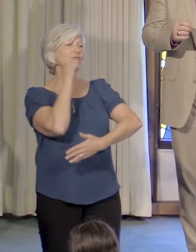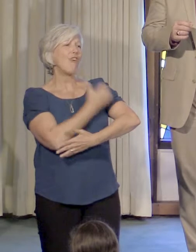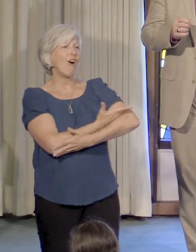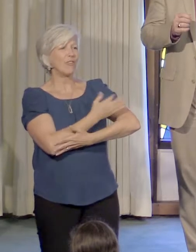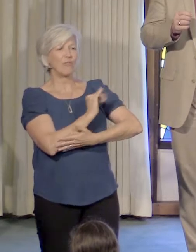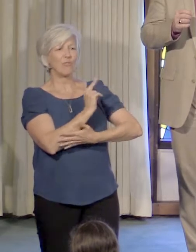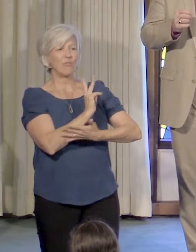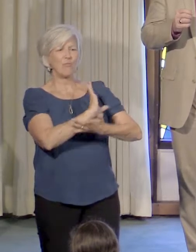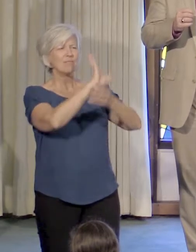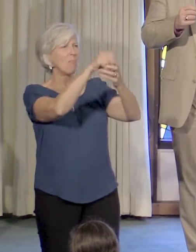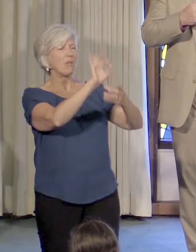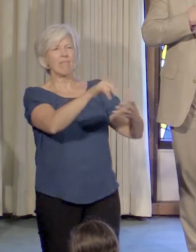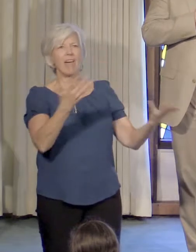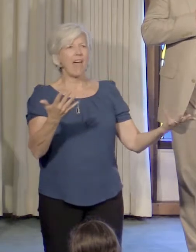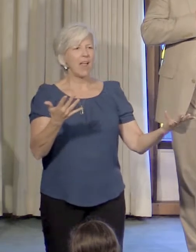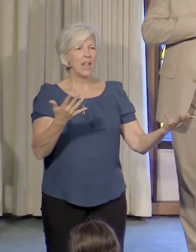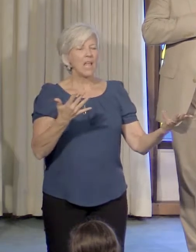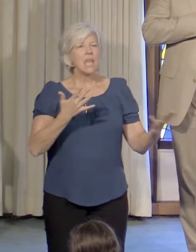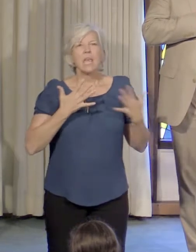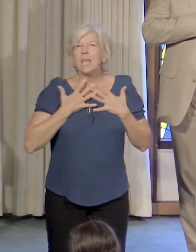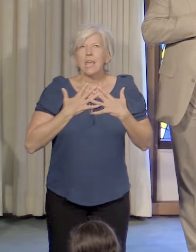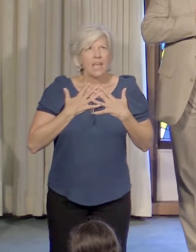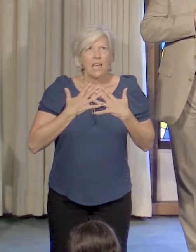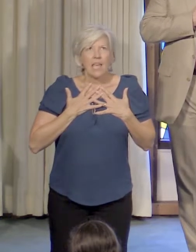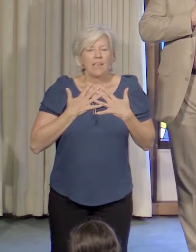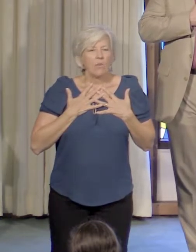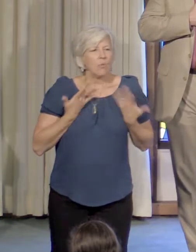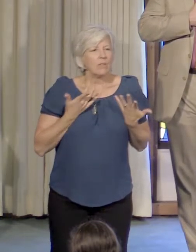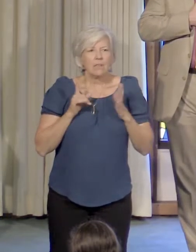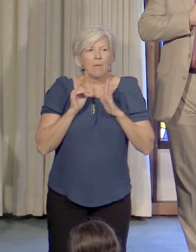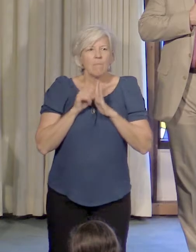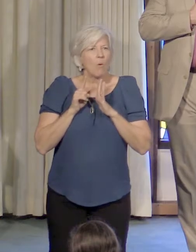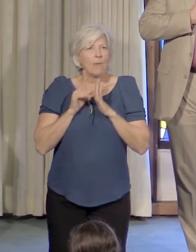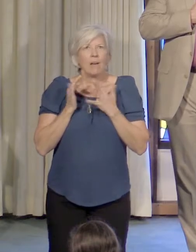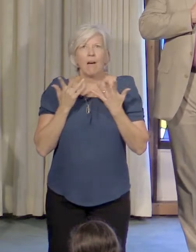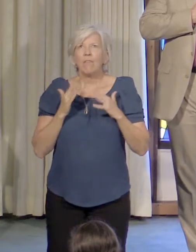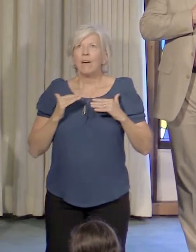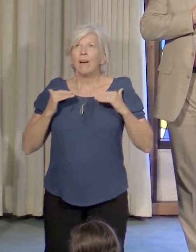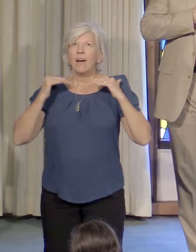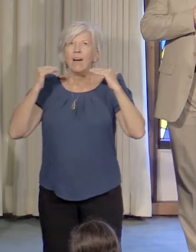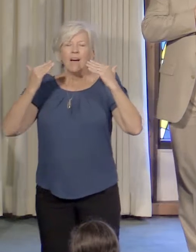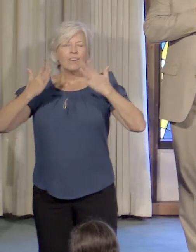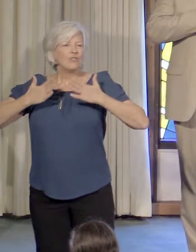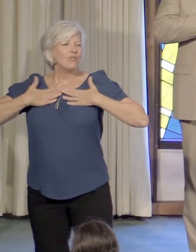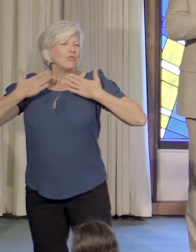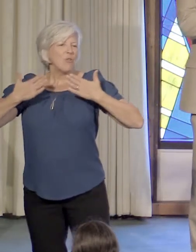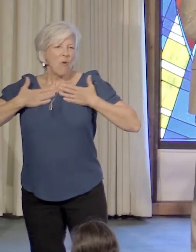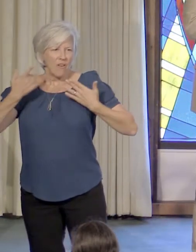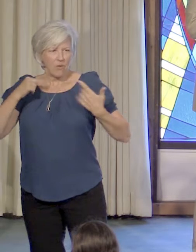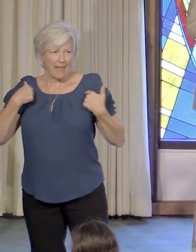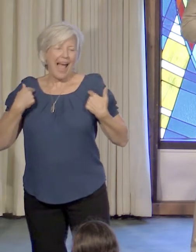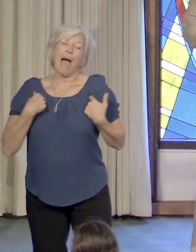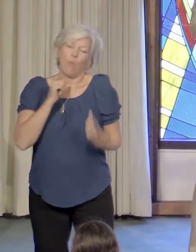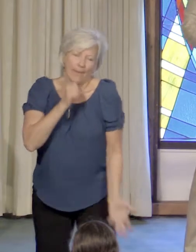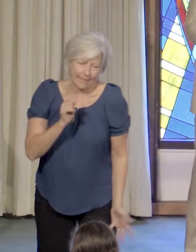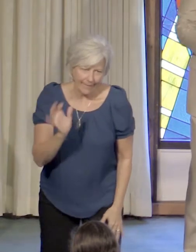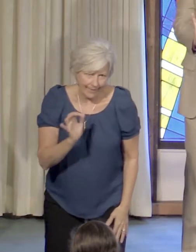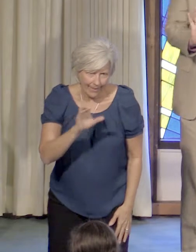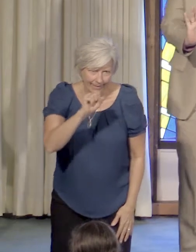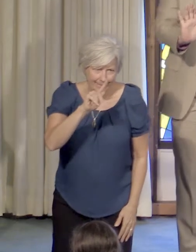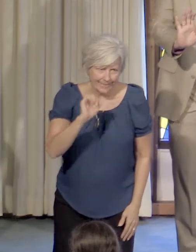that. And it was a transcendent moment of joy for me. And, you know, I was not like a stage dad who was